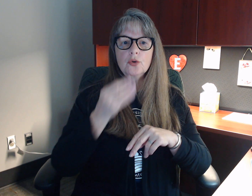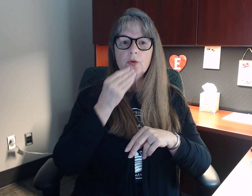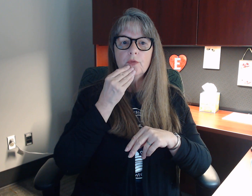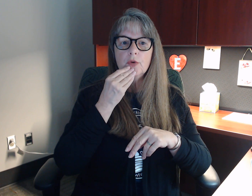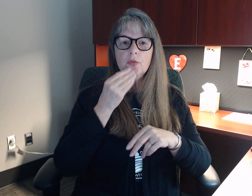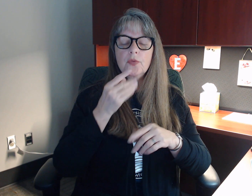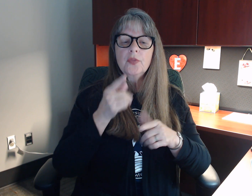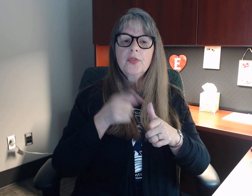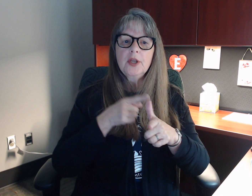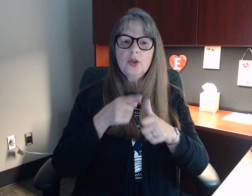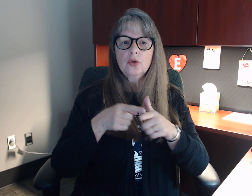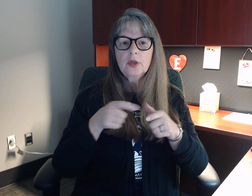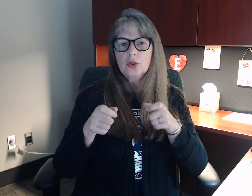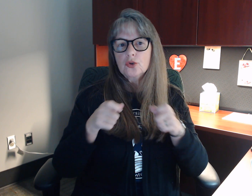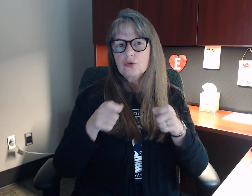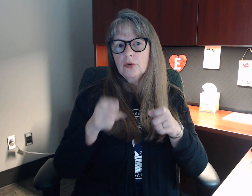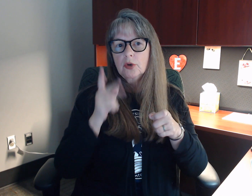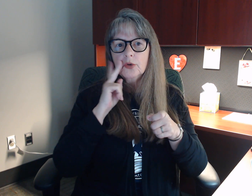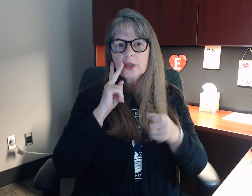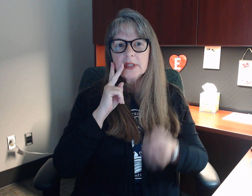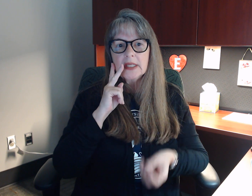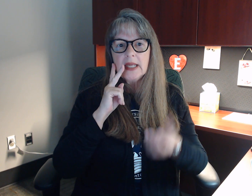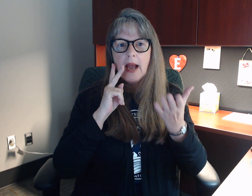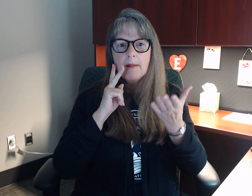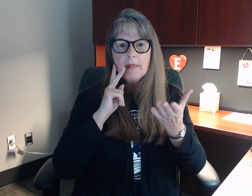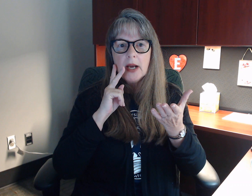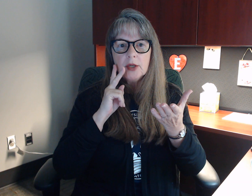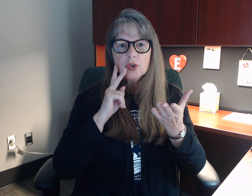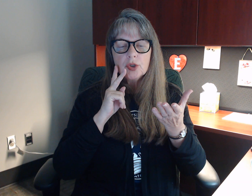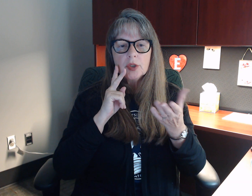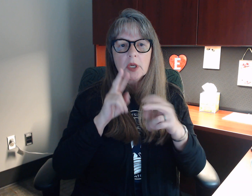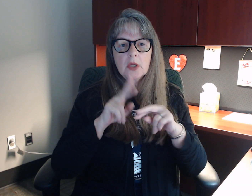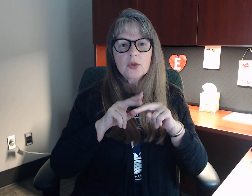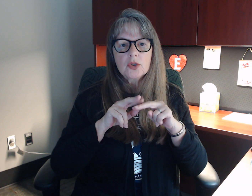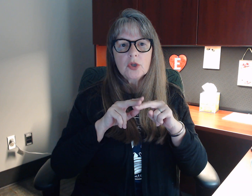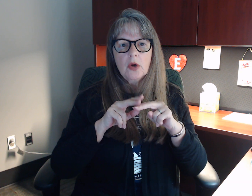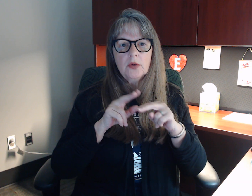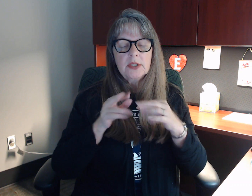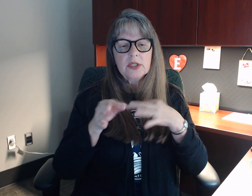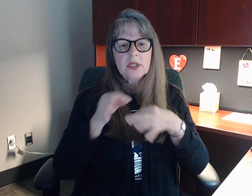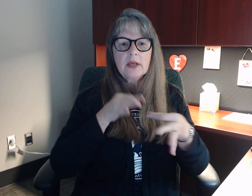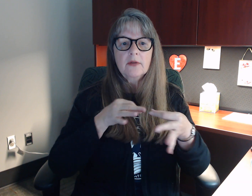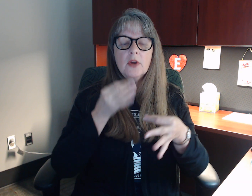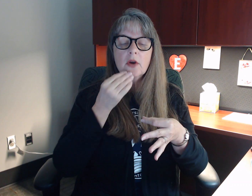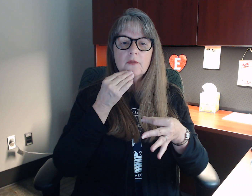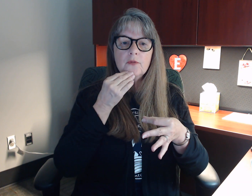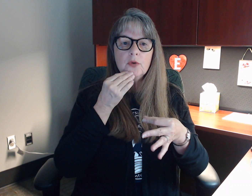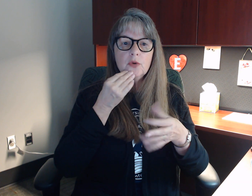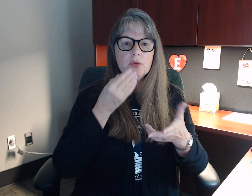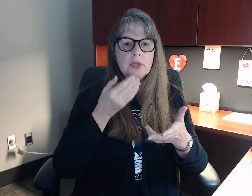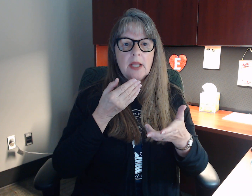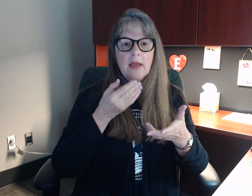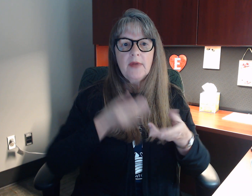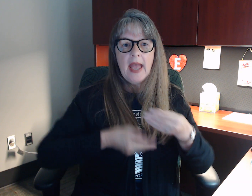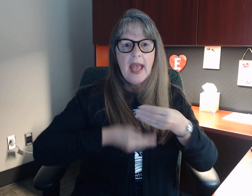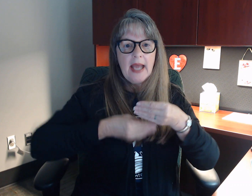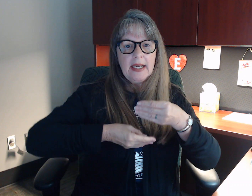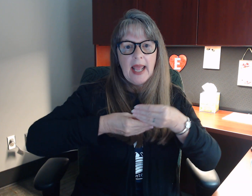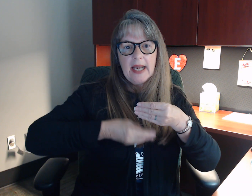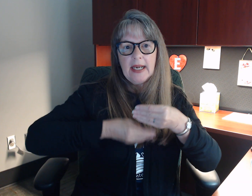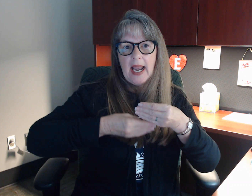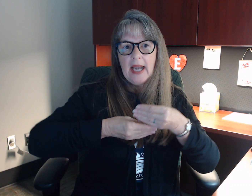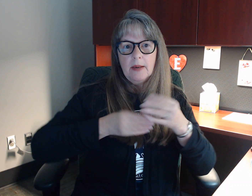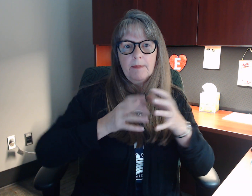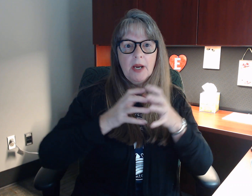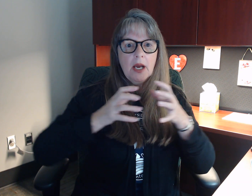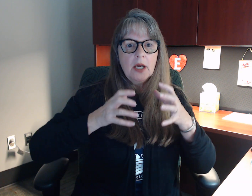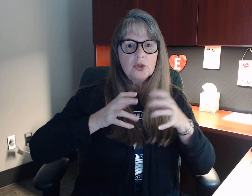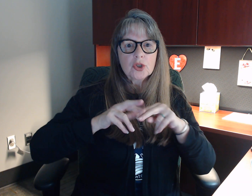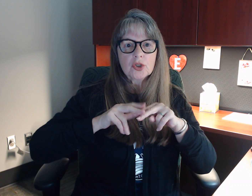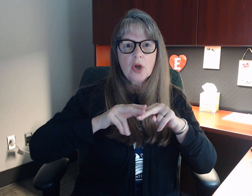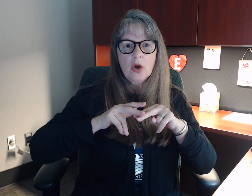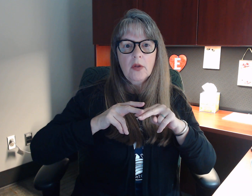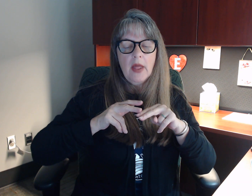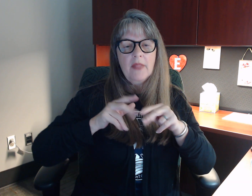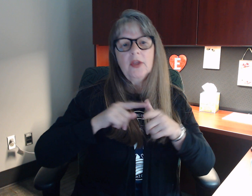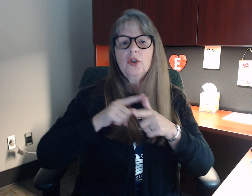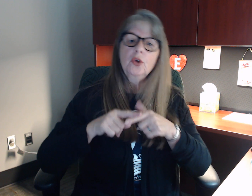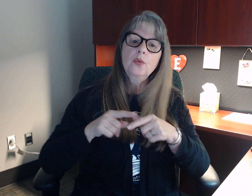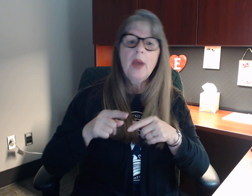food, then you're controlling, or you can see how much salt, instead of foods that have added a bunch of salt, and then you